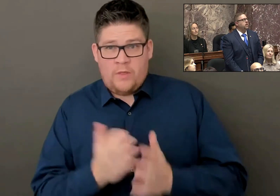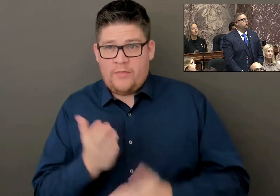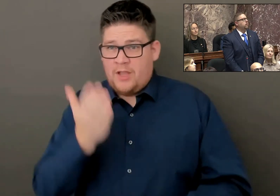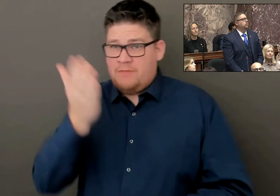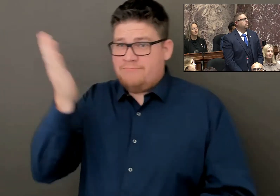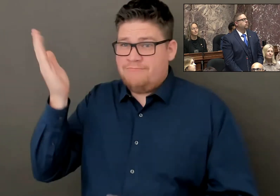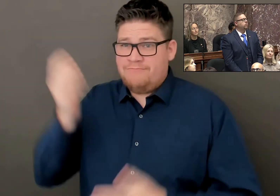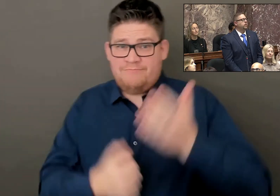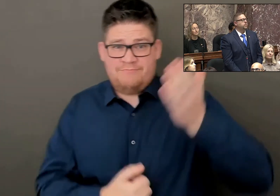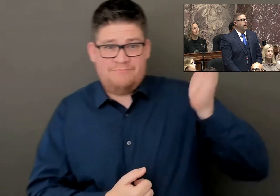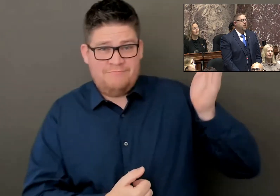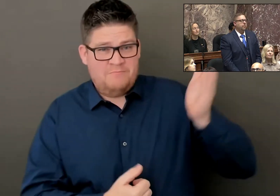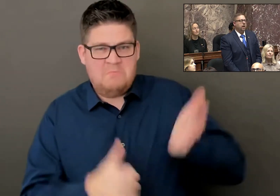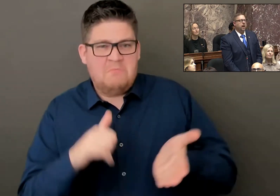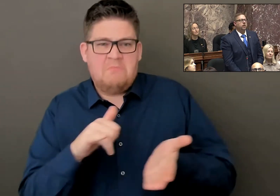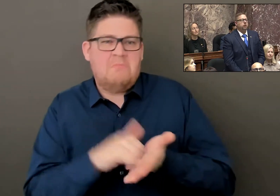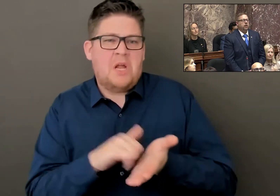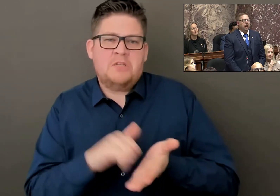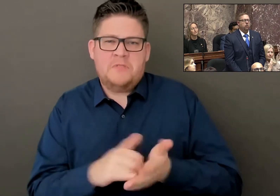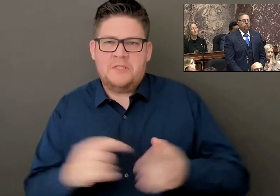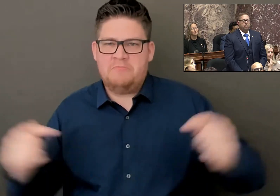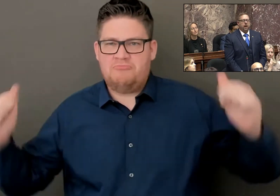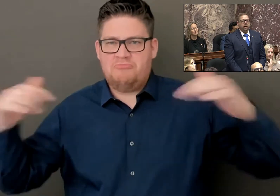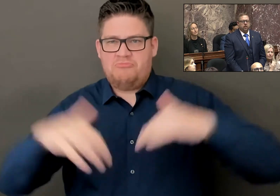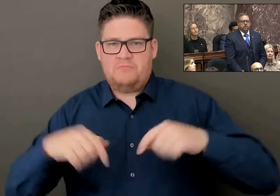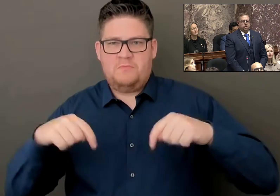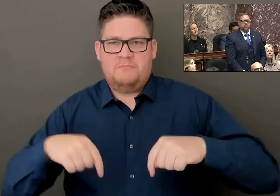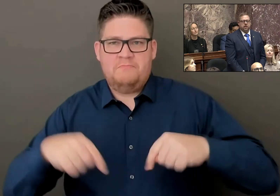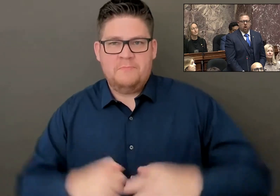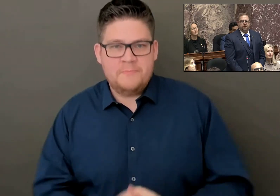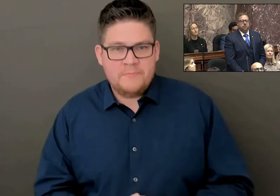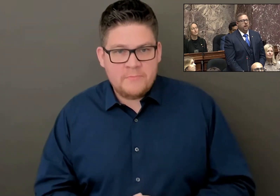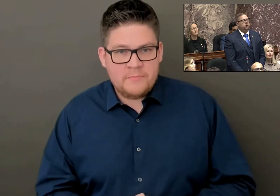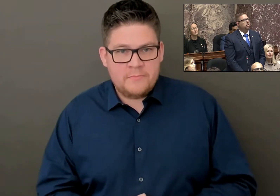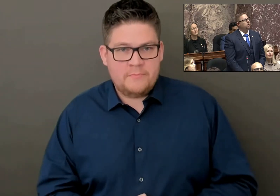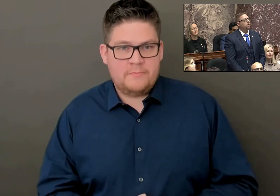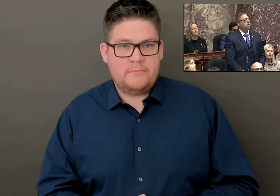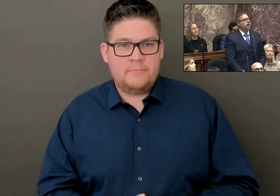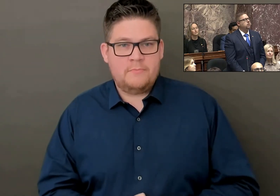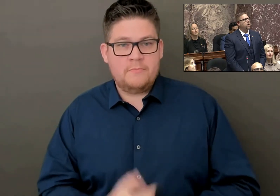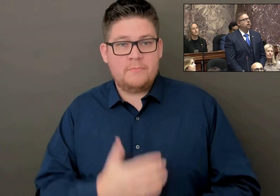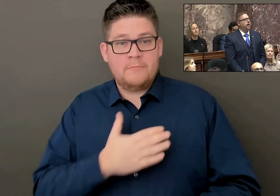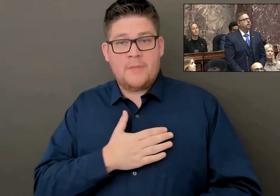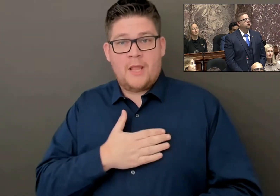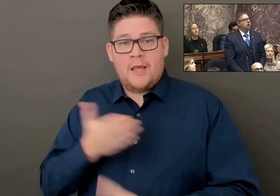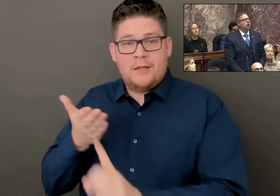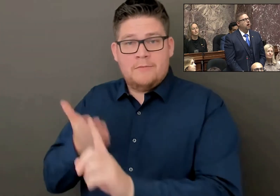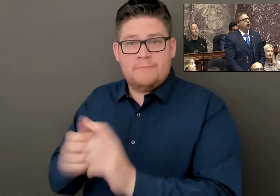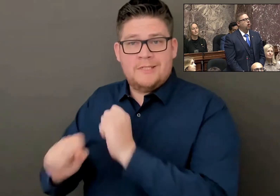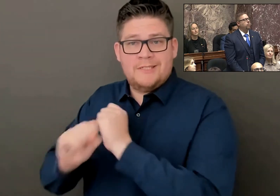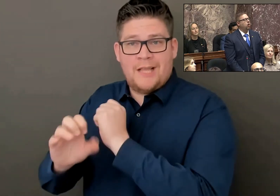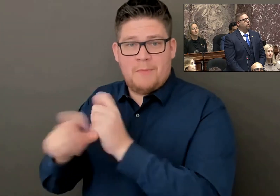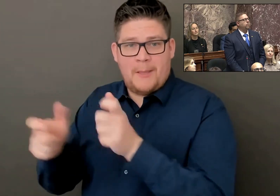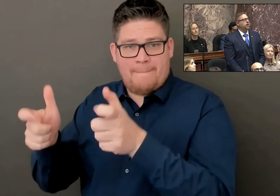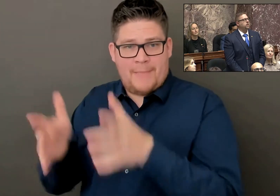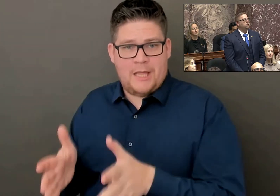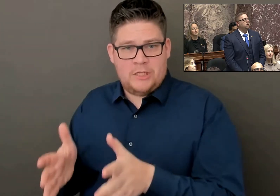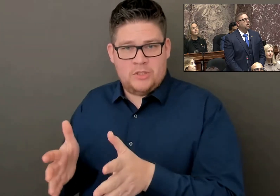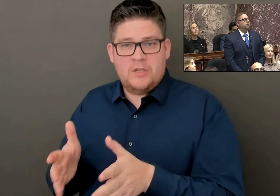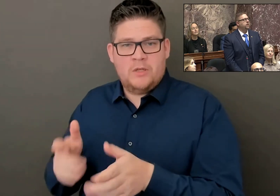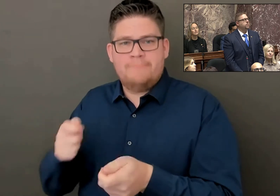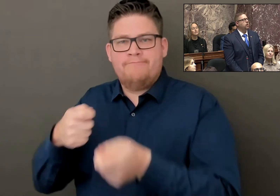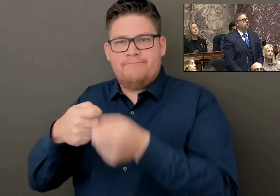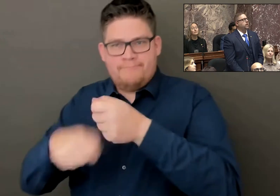Kevin Seward, who was my campaign manager and now my constituency office manager, as well as our RA